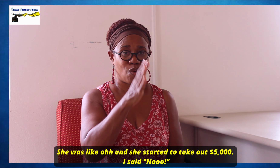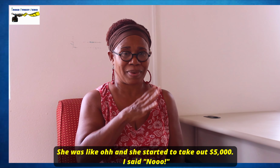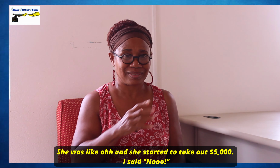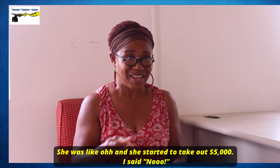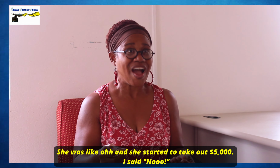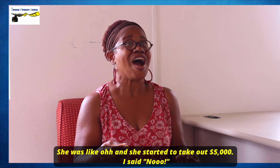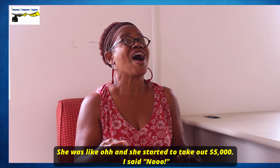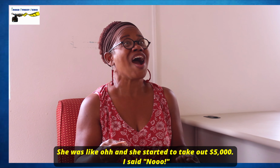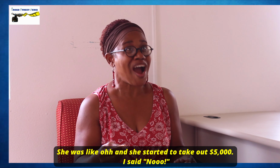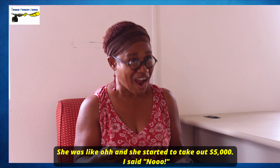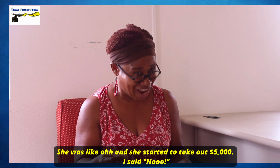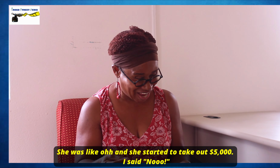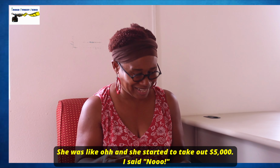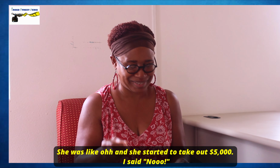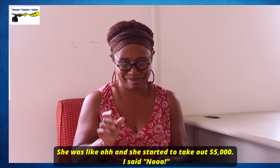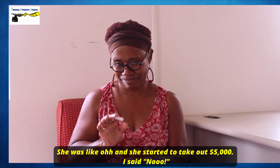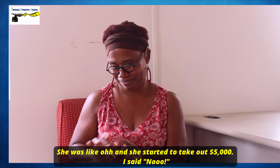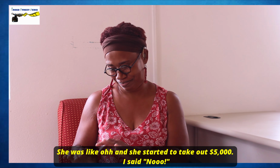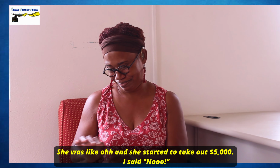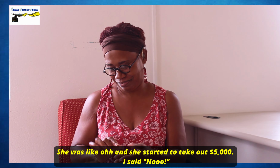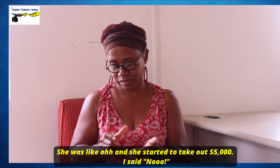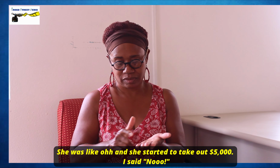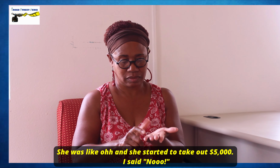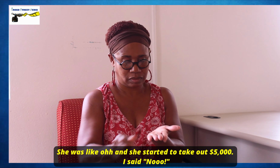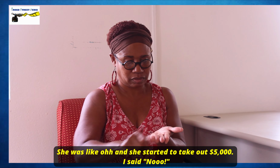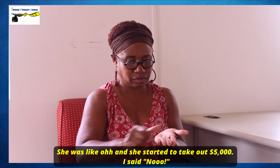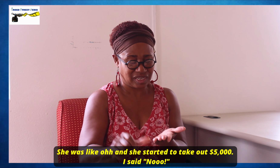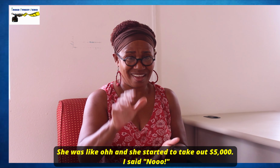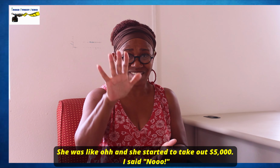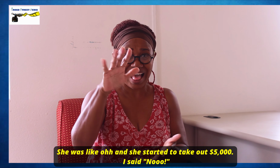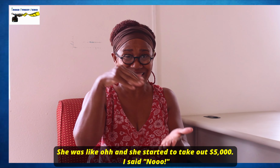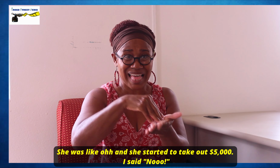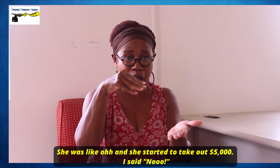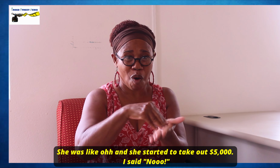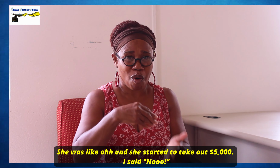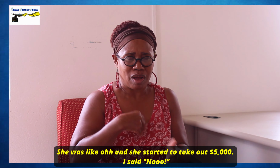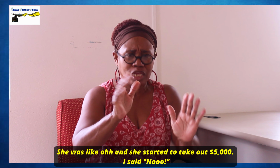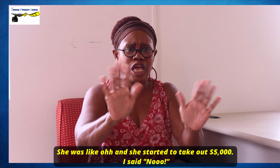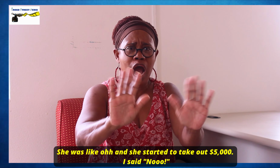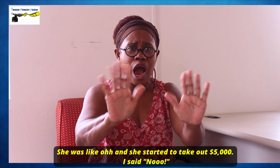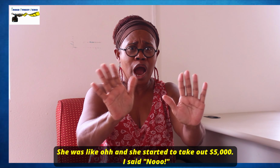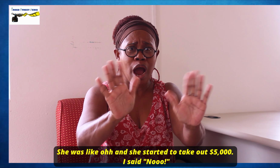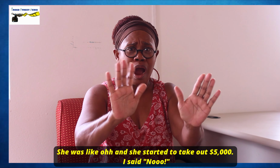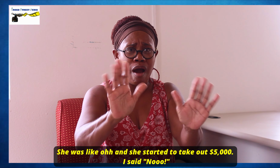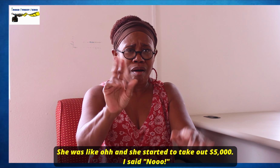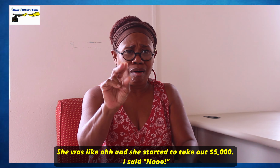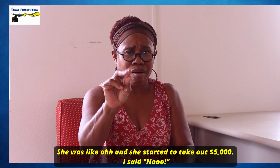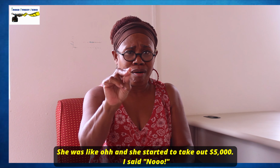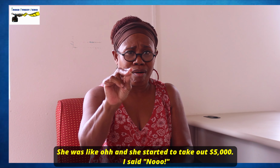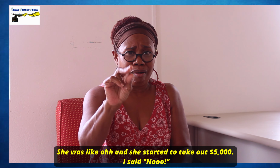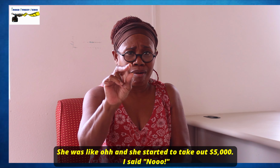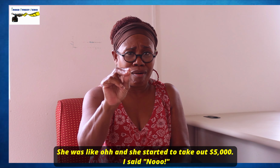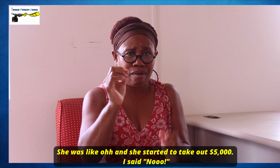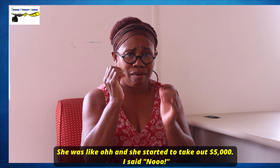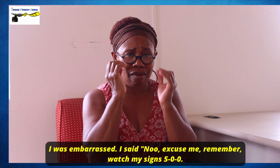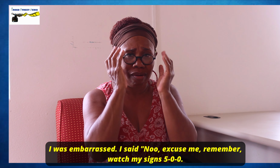She was like, oh, and she started to take out $5,000. I said, no. I